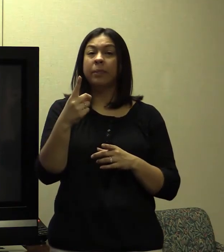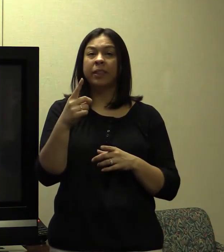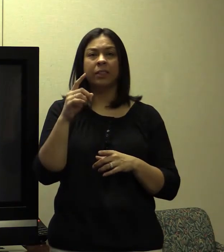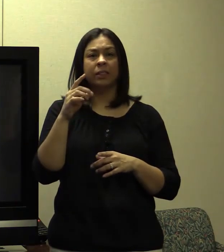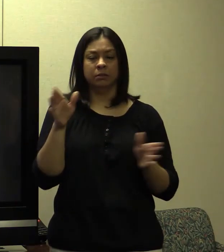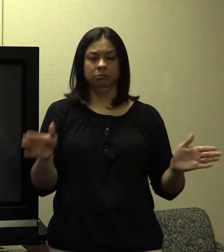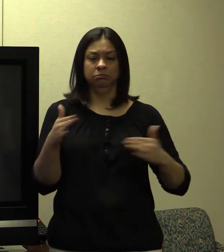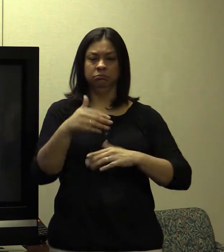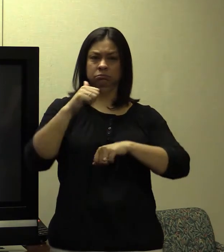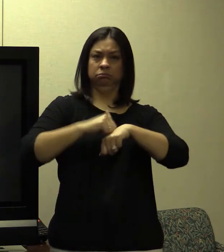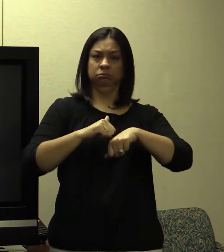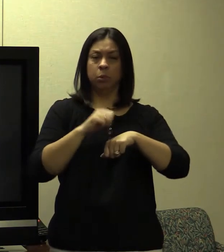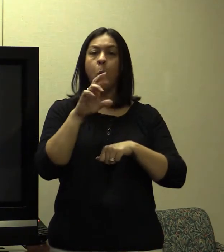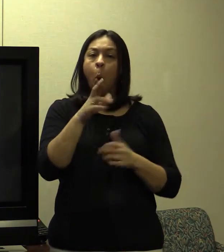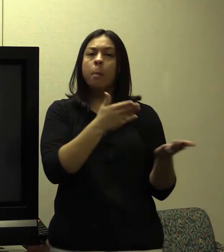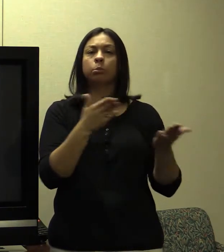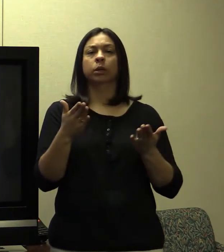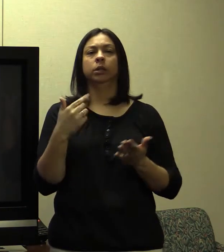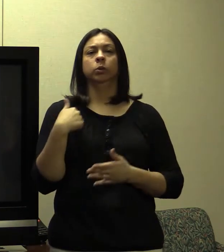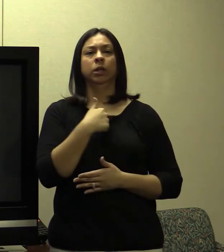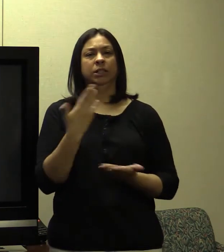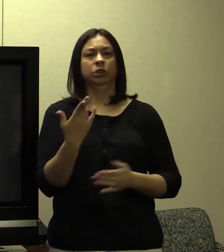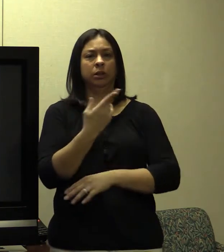punctured, or bring it to us at the health center.